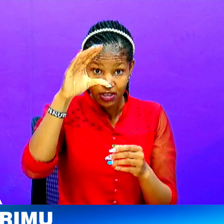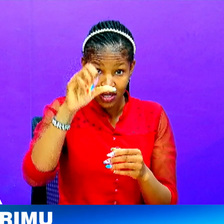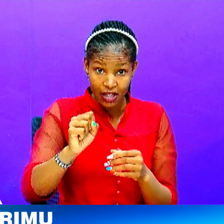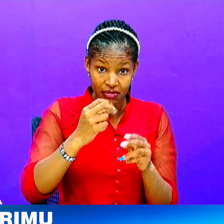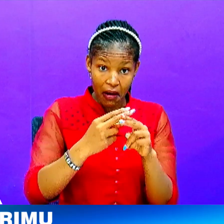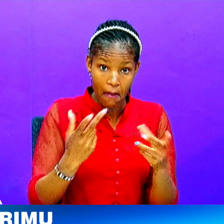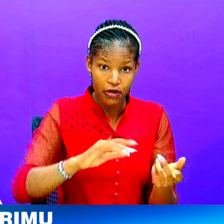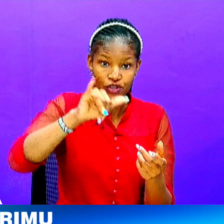year.